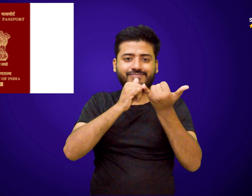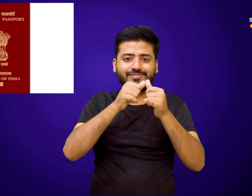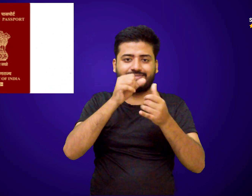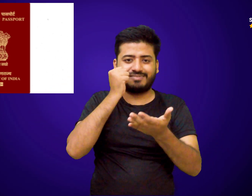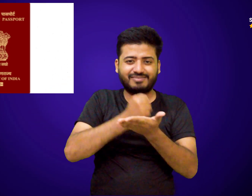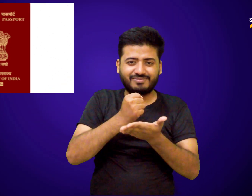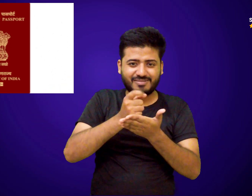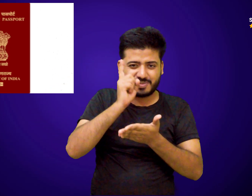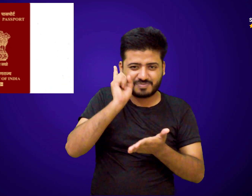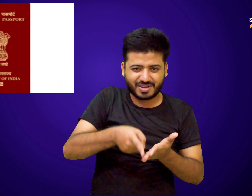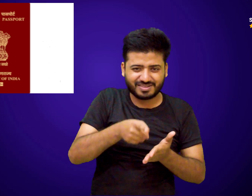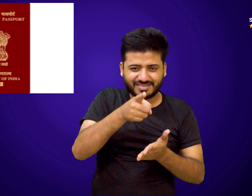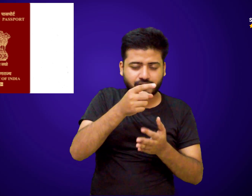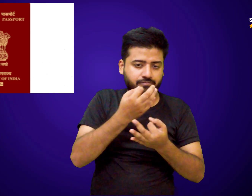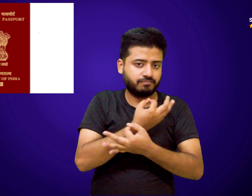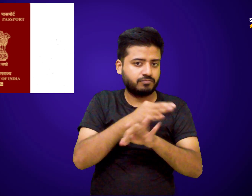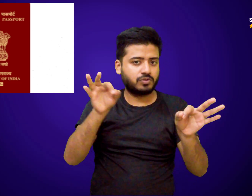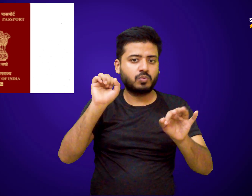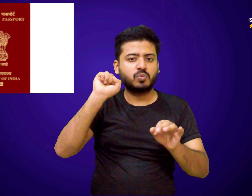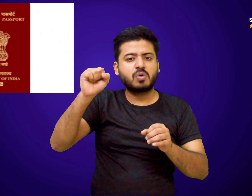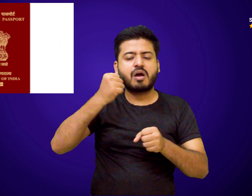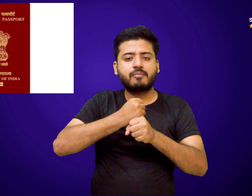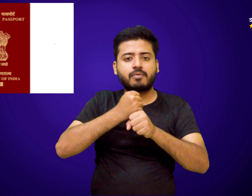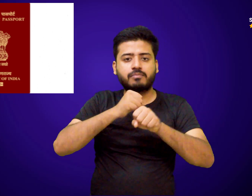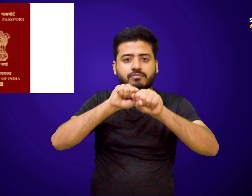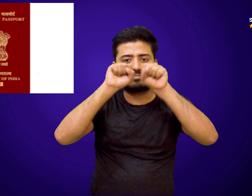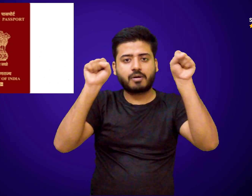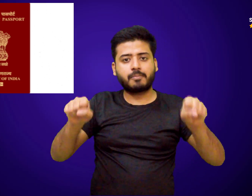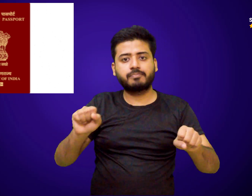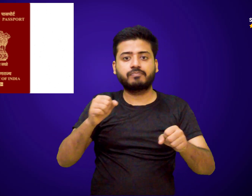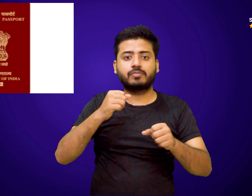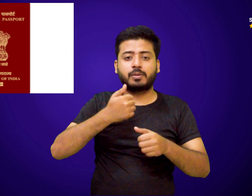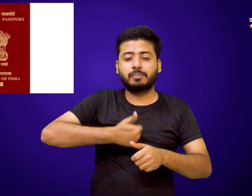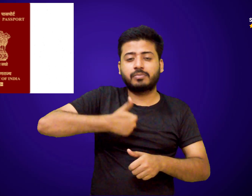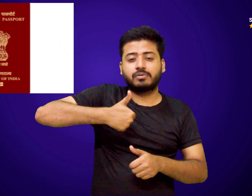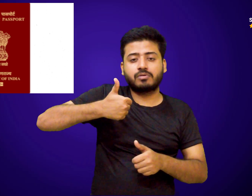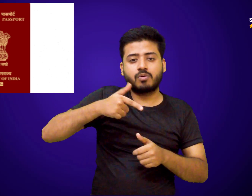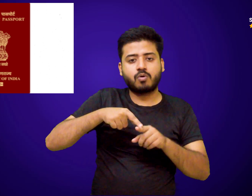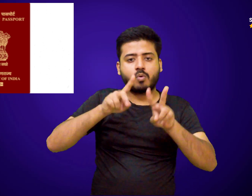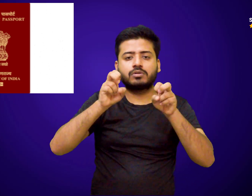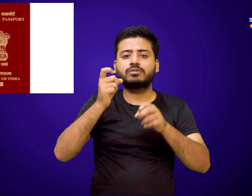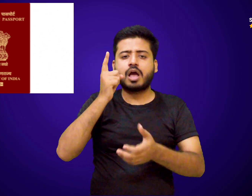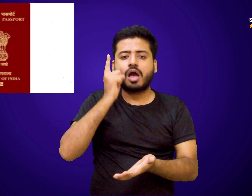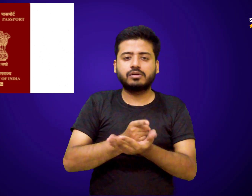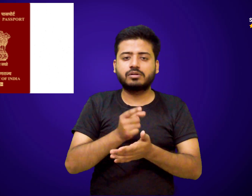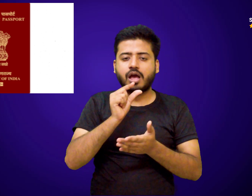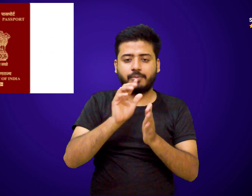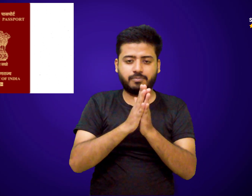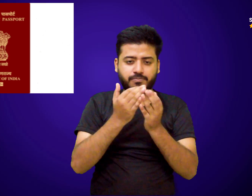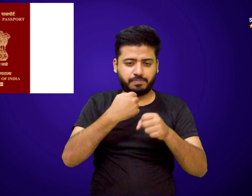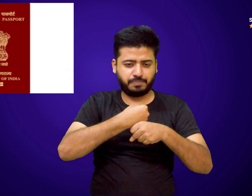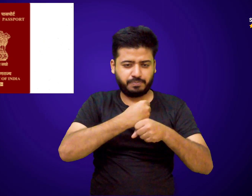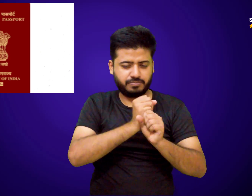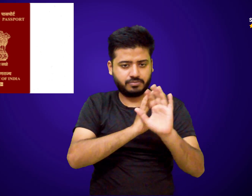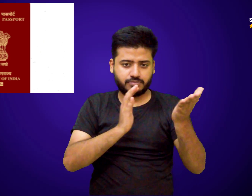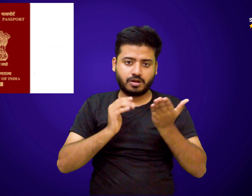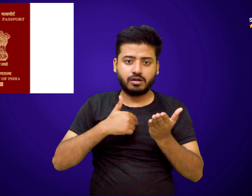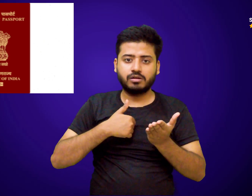Official passport versus bank passbook. Feature official, white, passport bank passbook. Purpose an